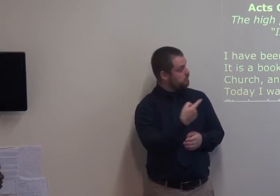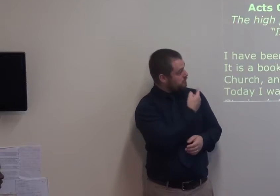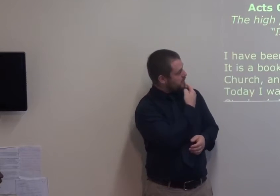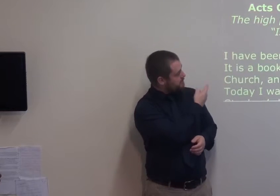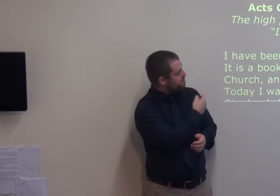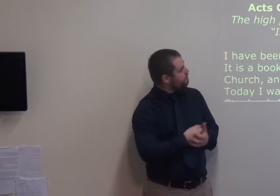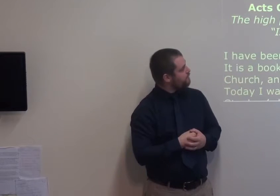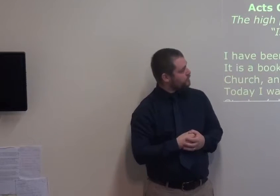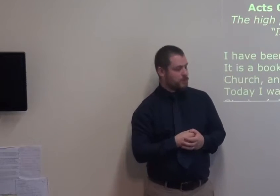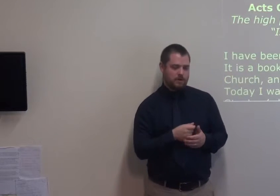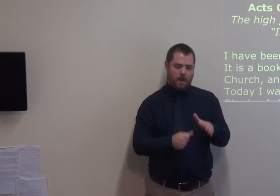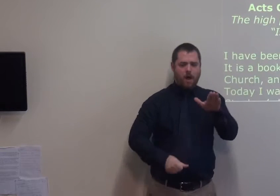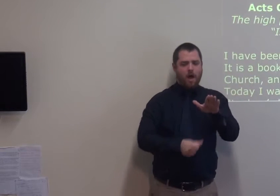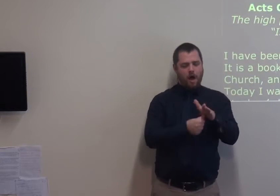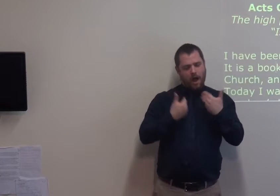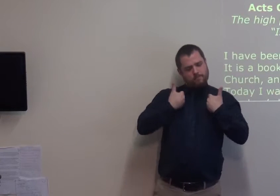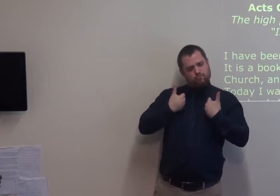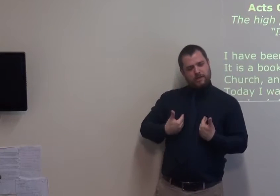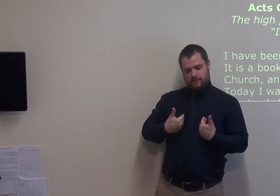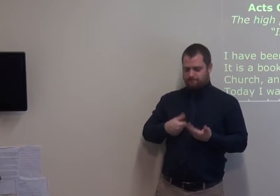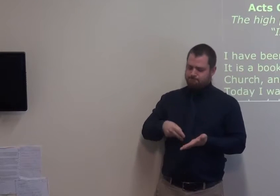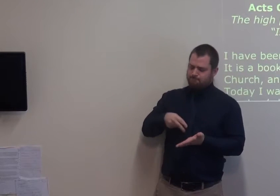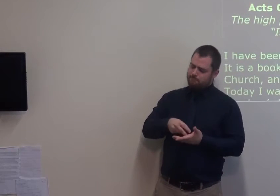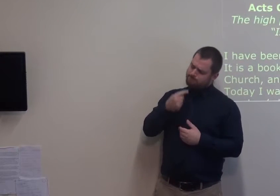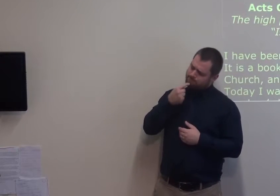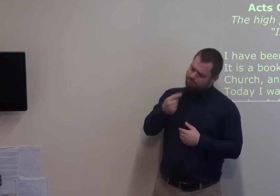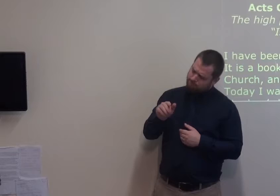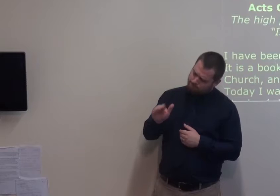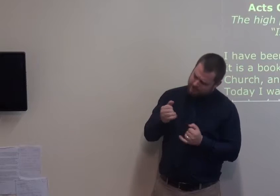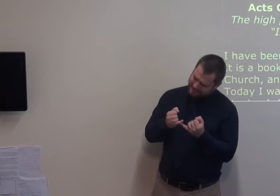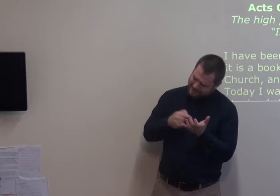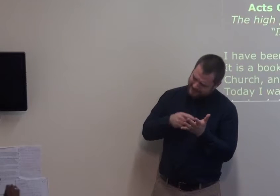The high priest said to Stephen, Is all this true?